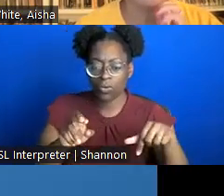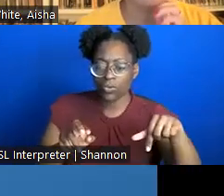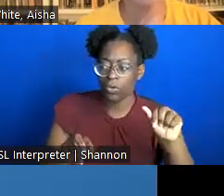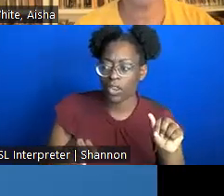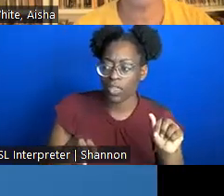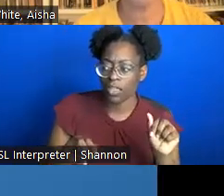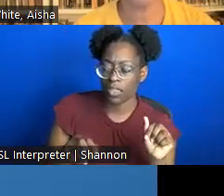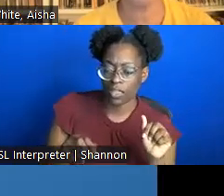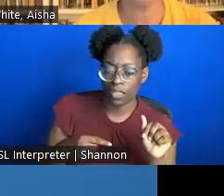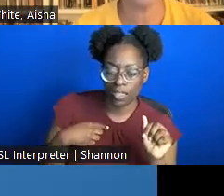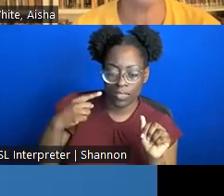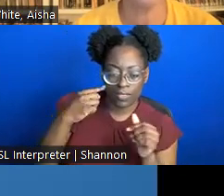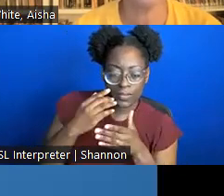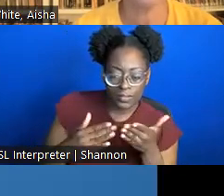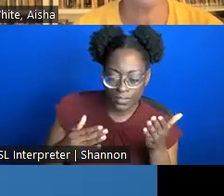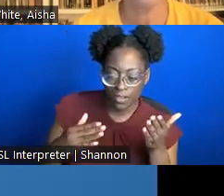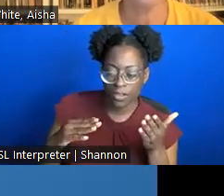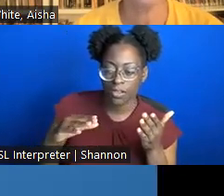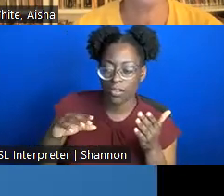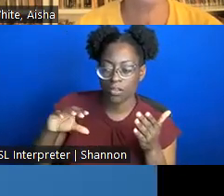have some responses in the chat